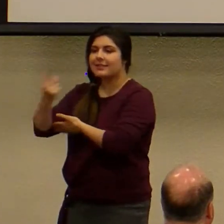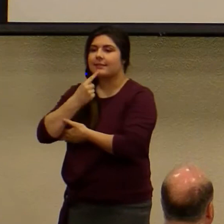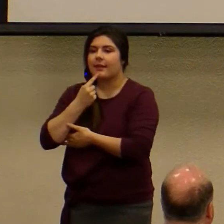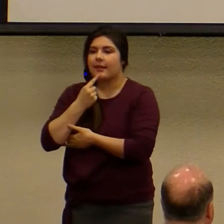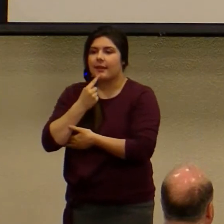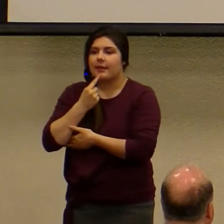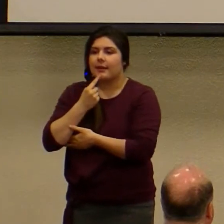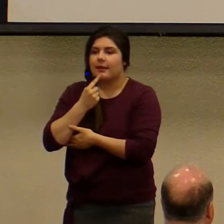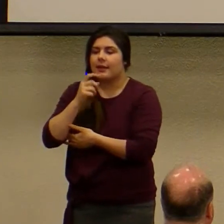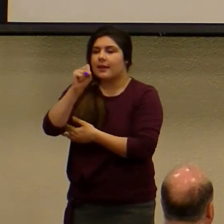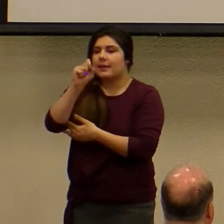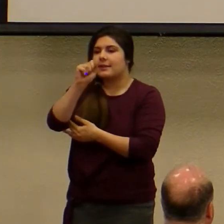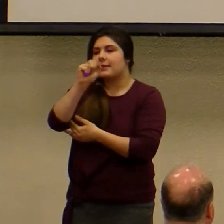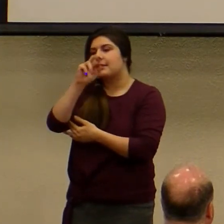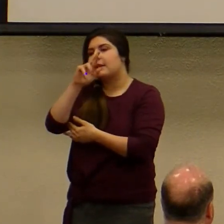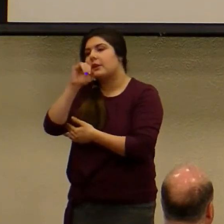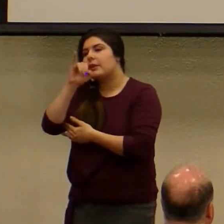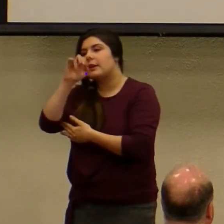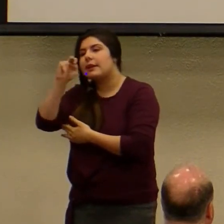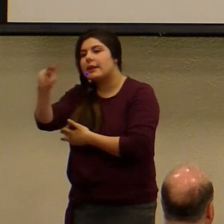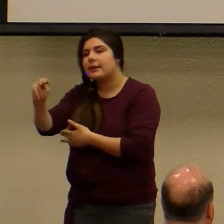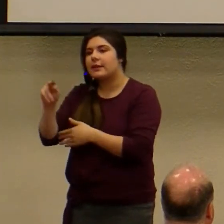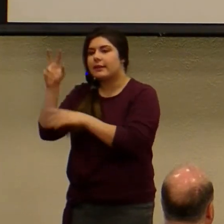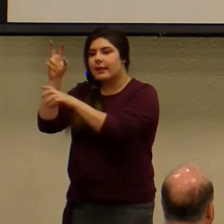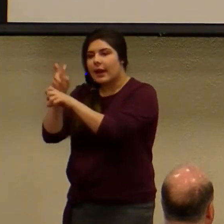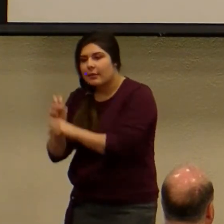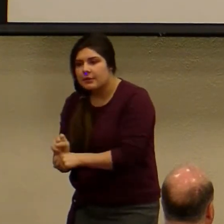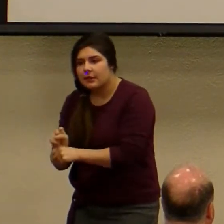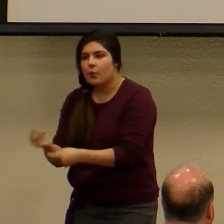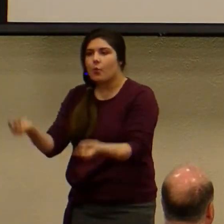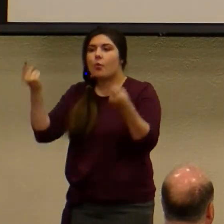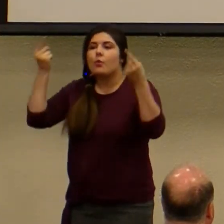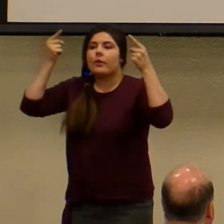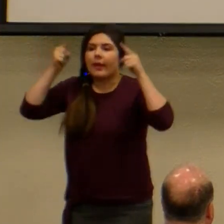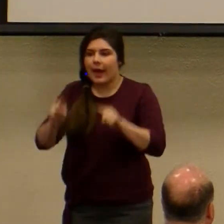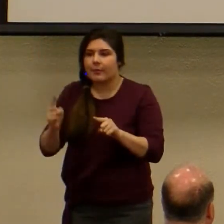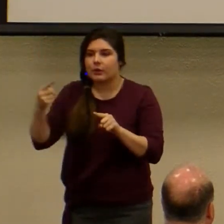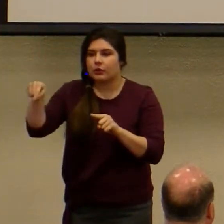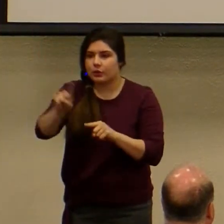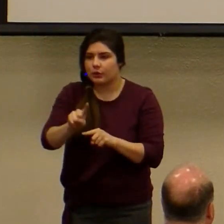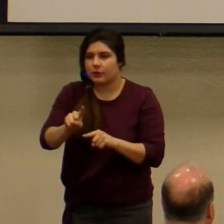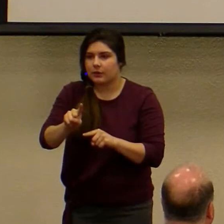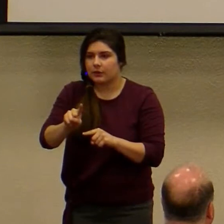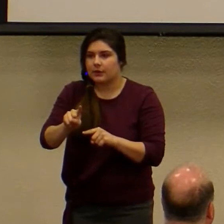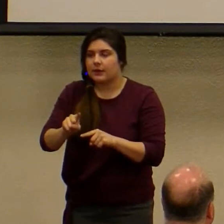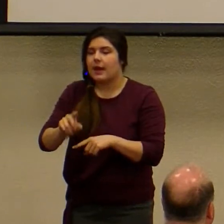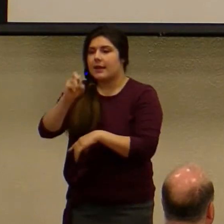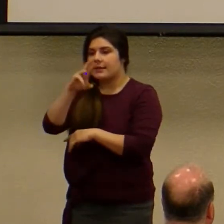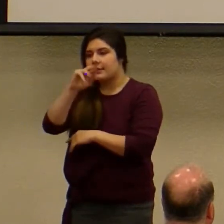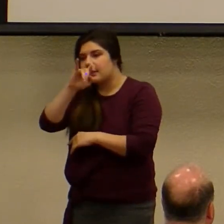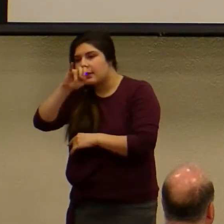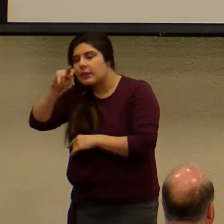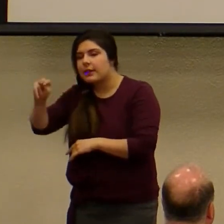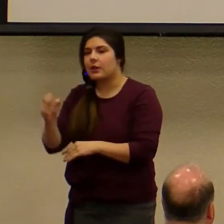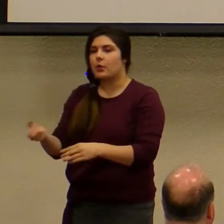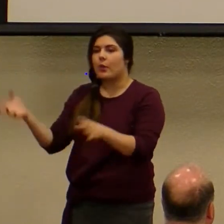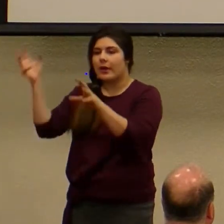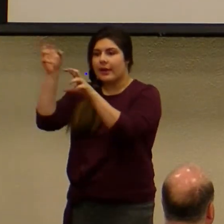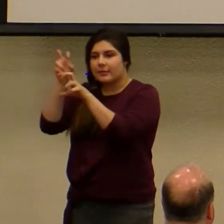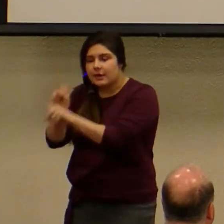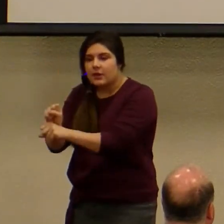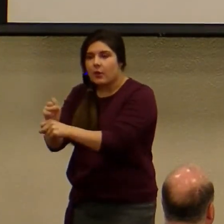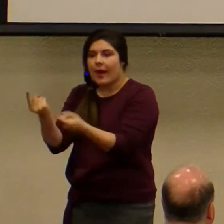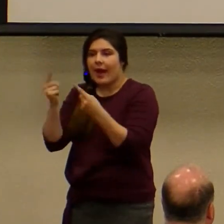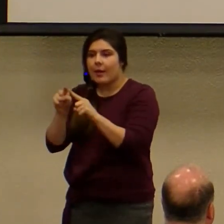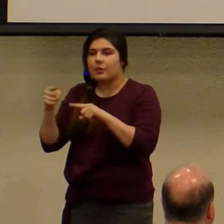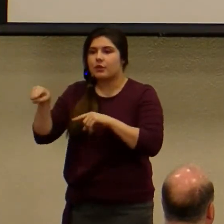that Assyrian captivity is going to come upon you. Assyrian captivity will sweep you like a flood. It